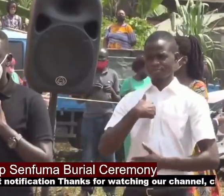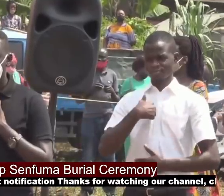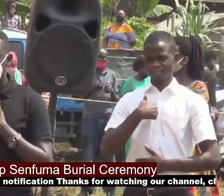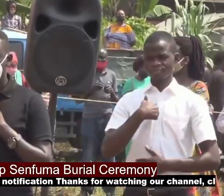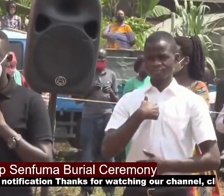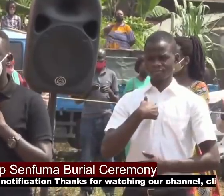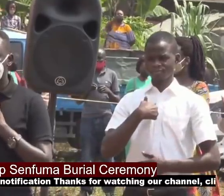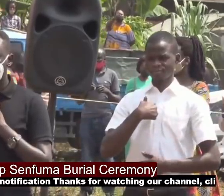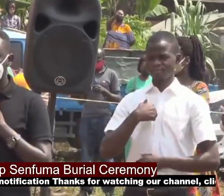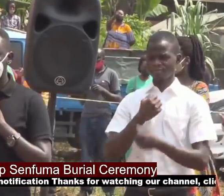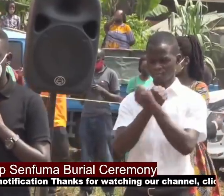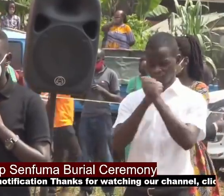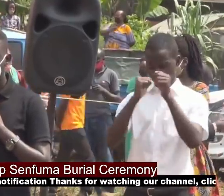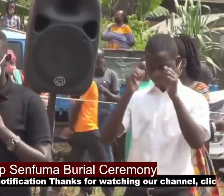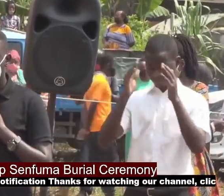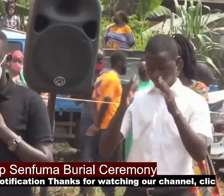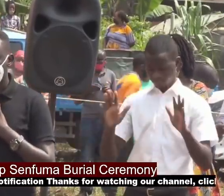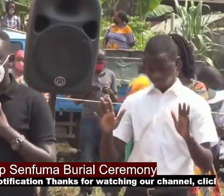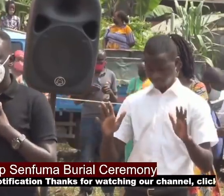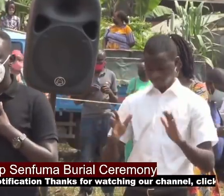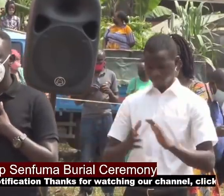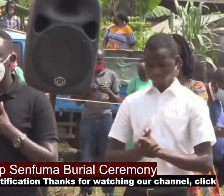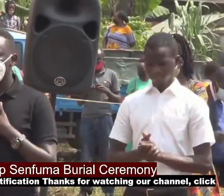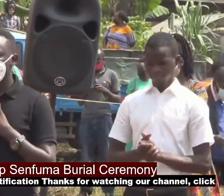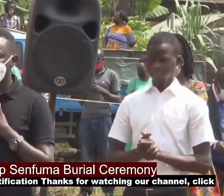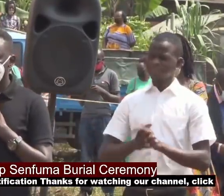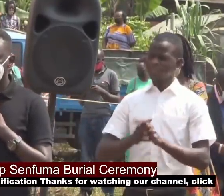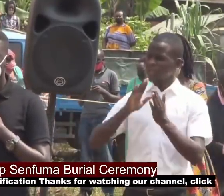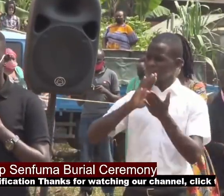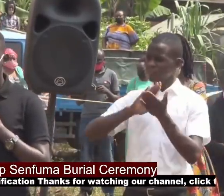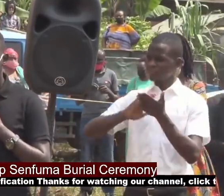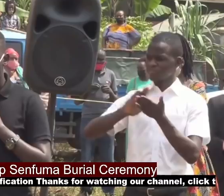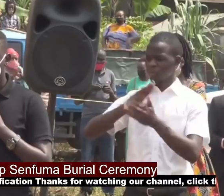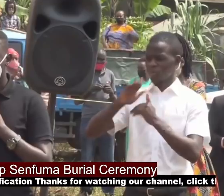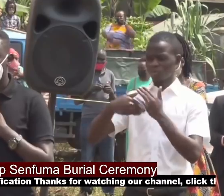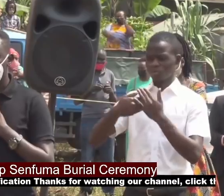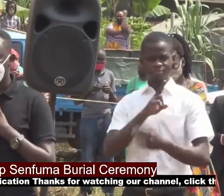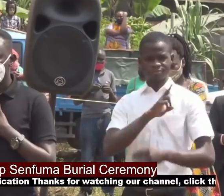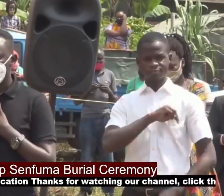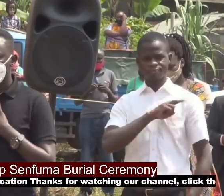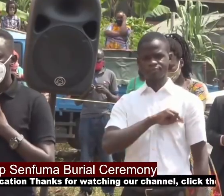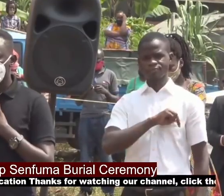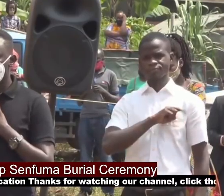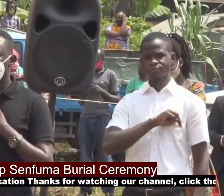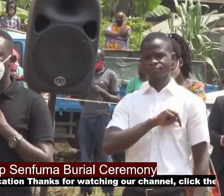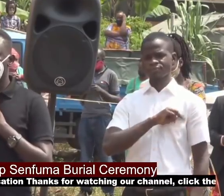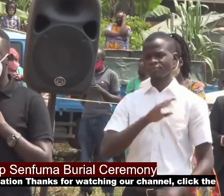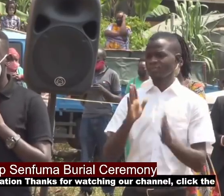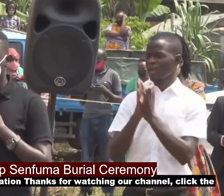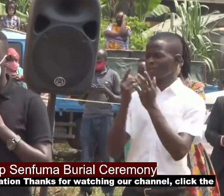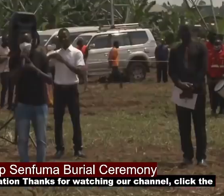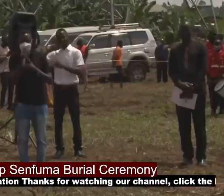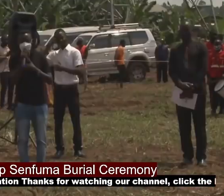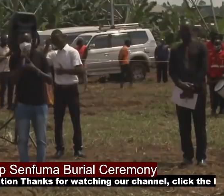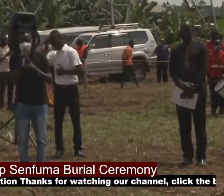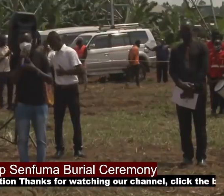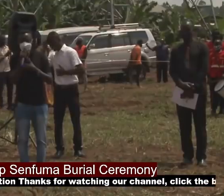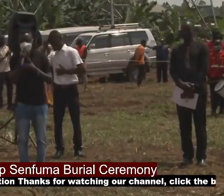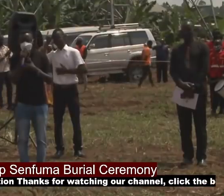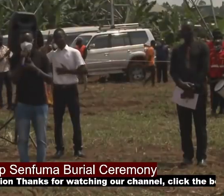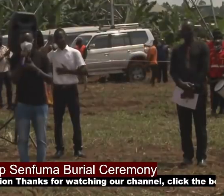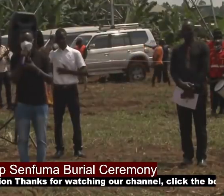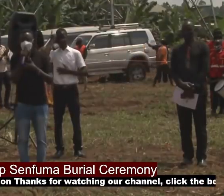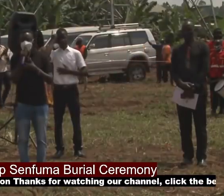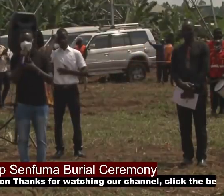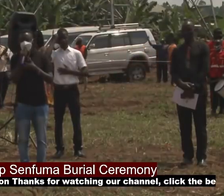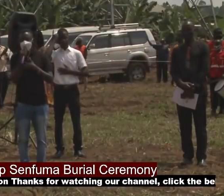Unze. Ndokose. Ndokose. Nsonyiwe bibi. Nsonyiwe bibi. Ntegeredde ddala. Ntegeredde